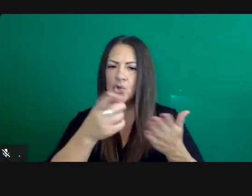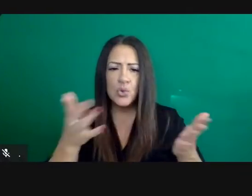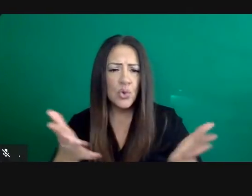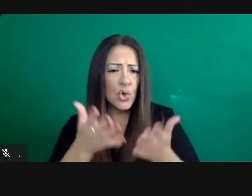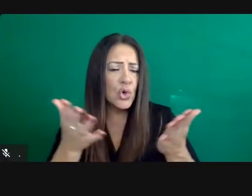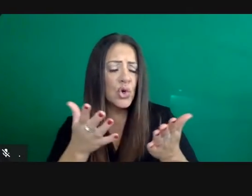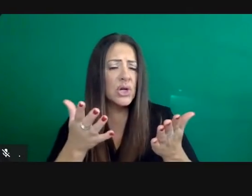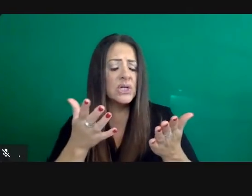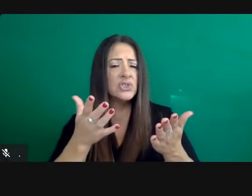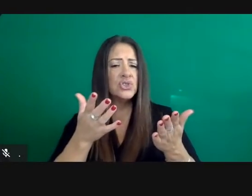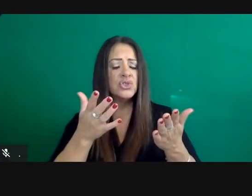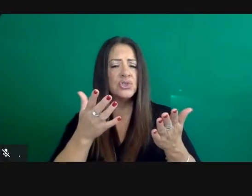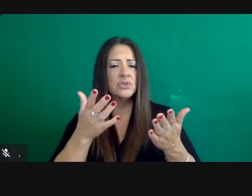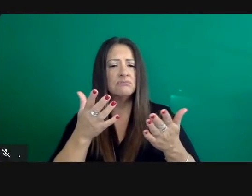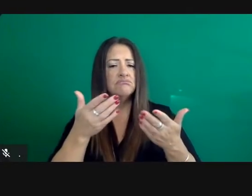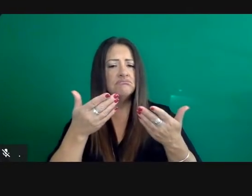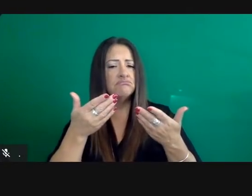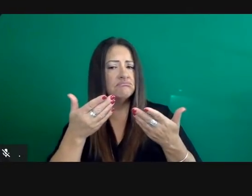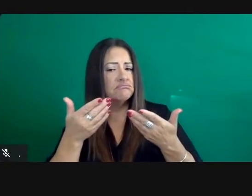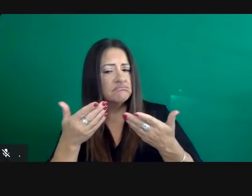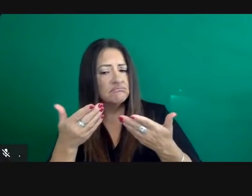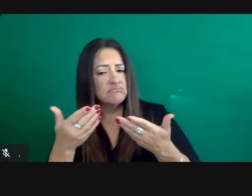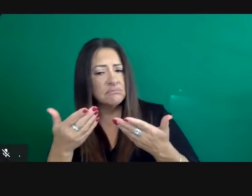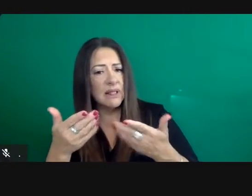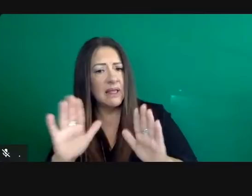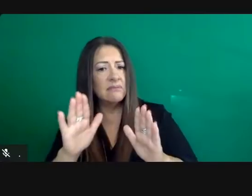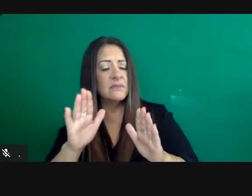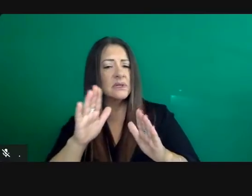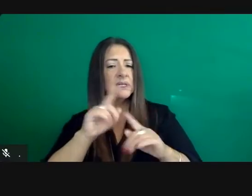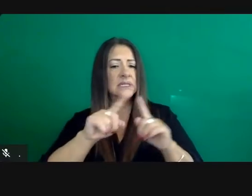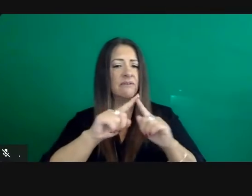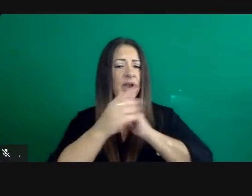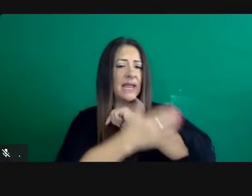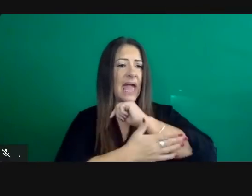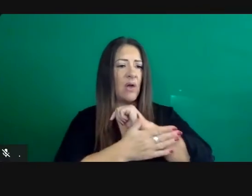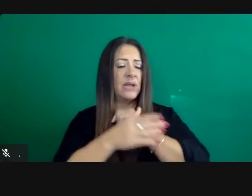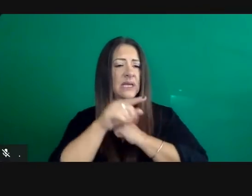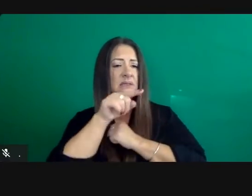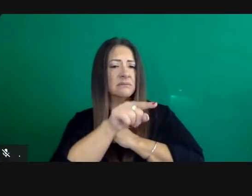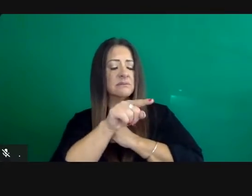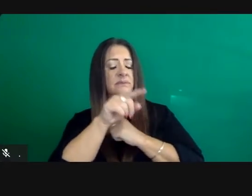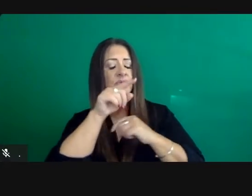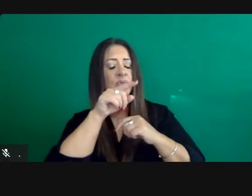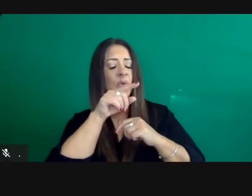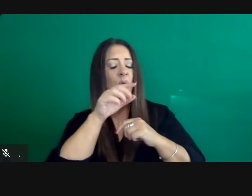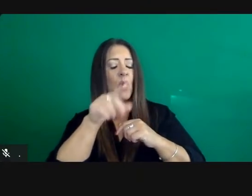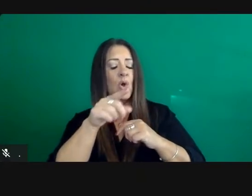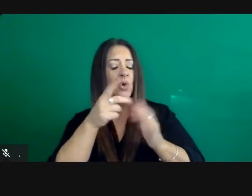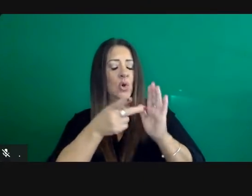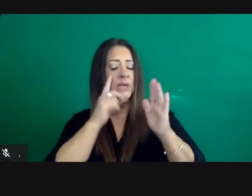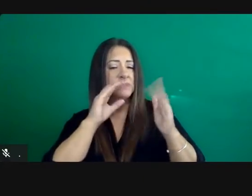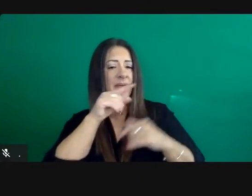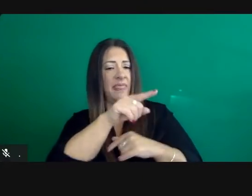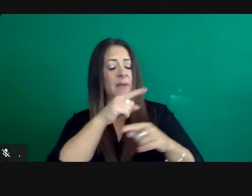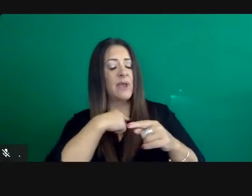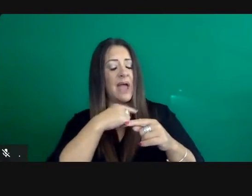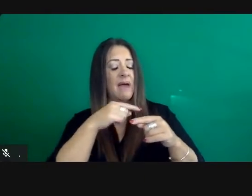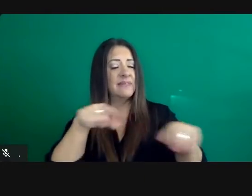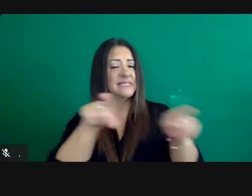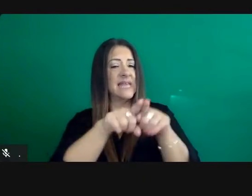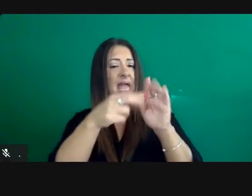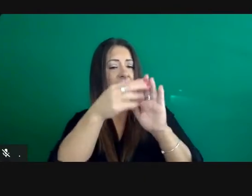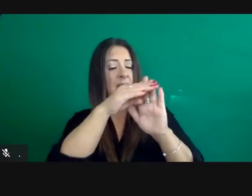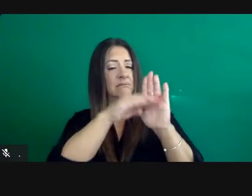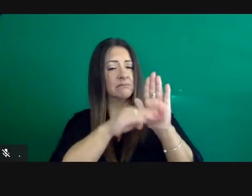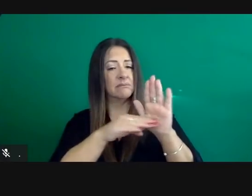those jurisdictions to update their guidance and bring it in line with what you guys are saying at the state level? Yeah, so I'll deal with both of